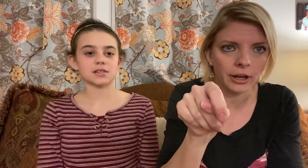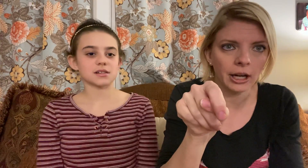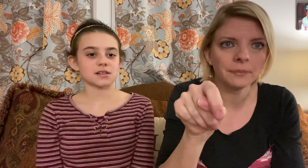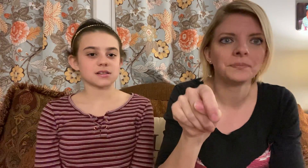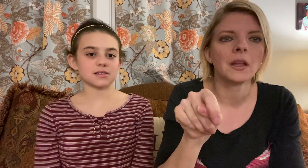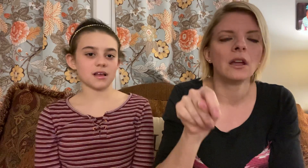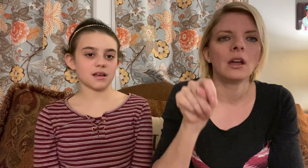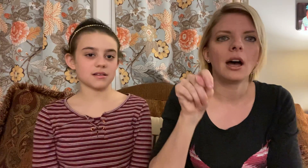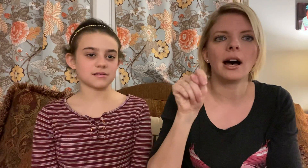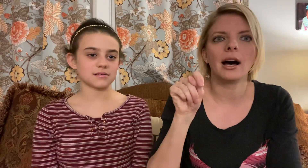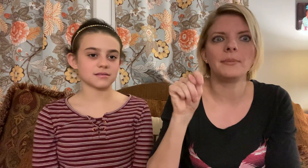over.